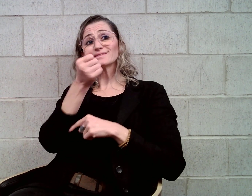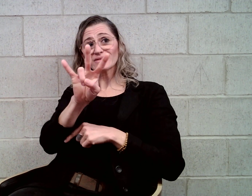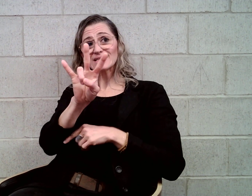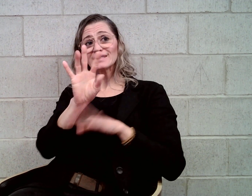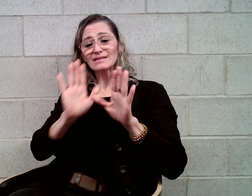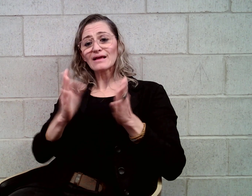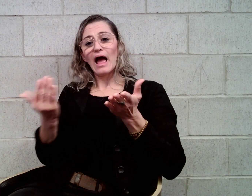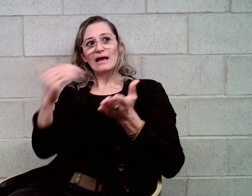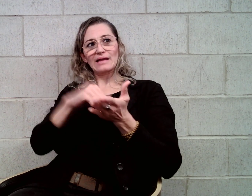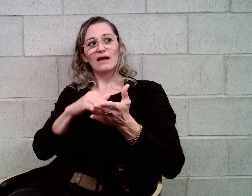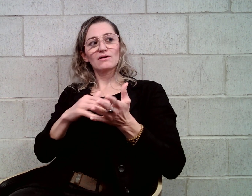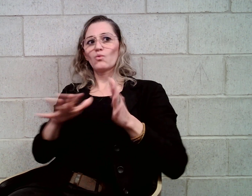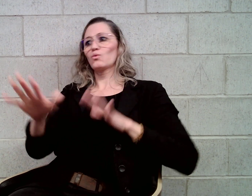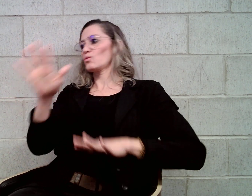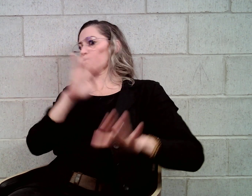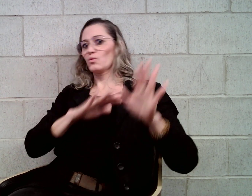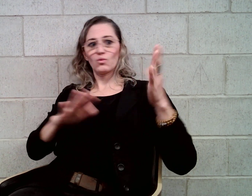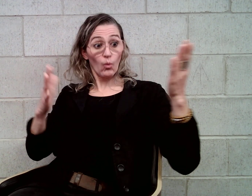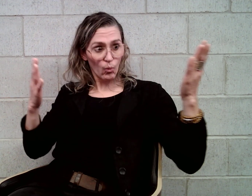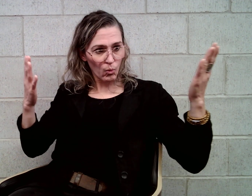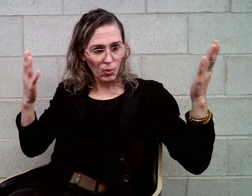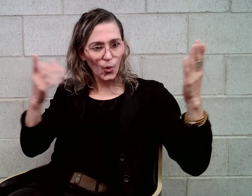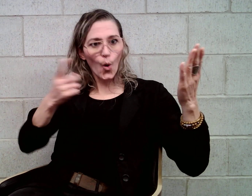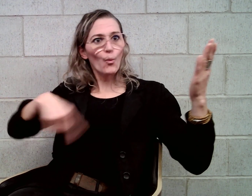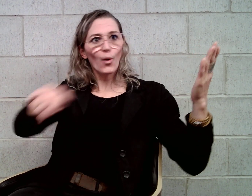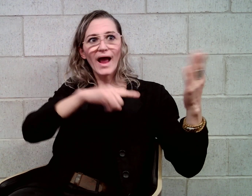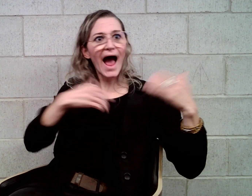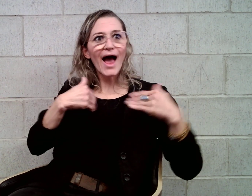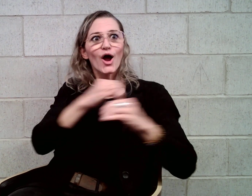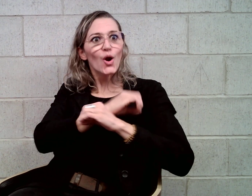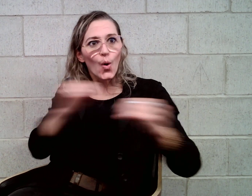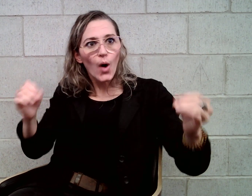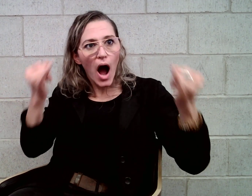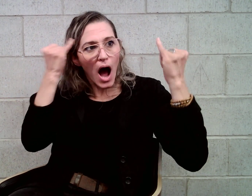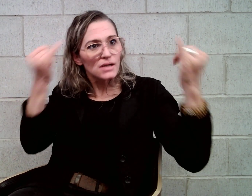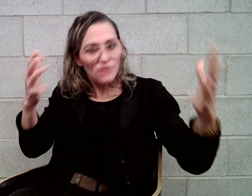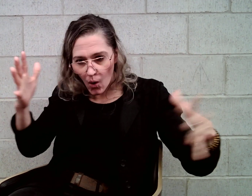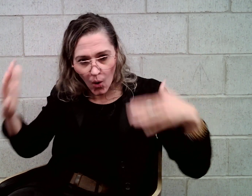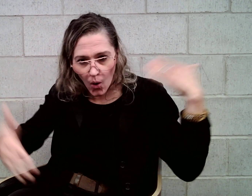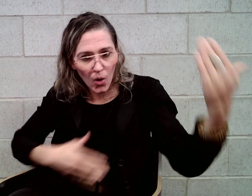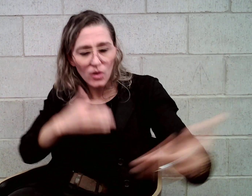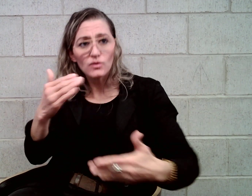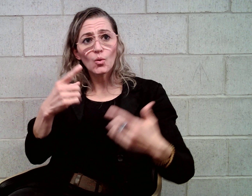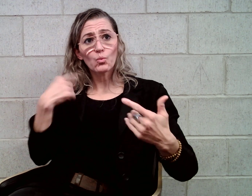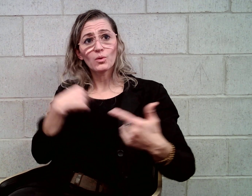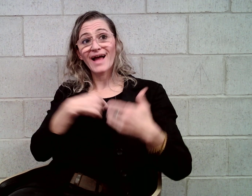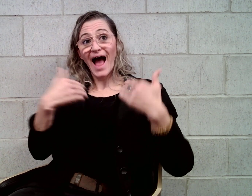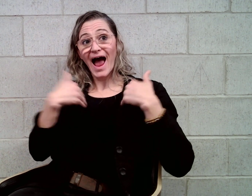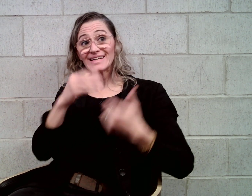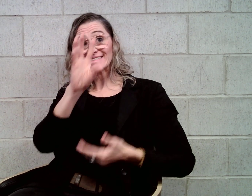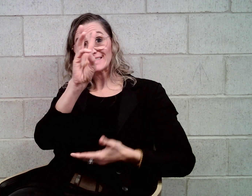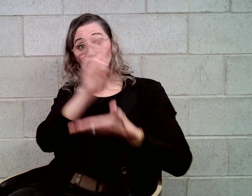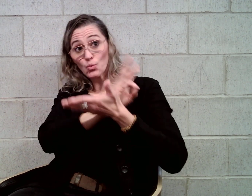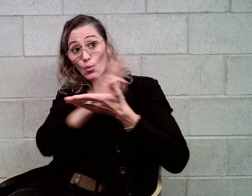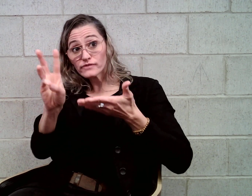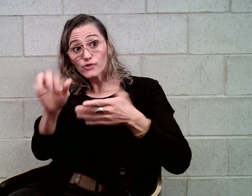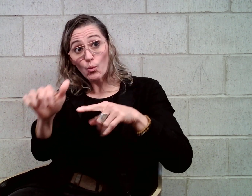So if we go back to 2017, again, we didn't know what we were doing. We had no idea. We had